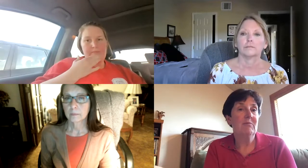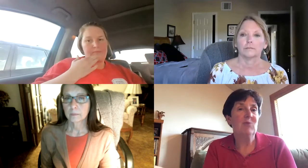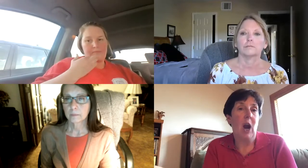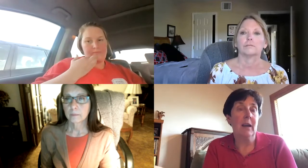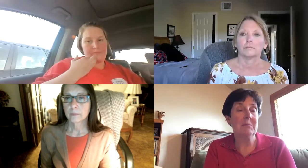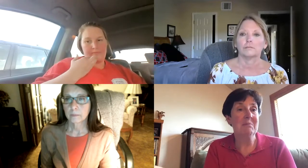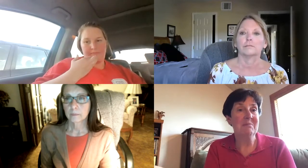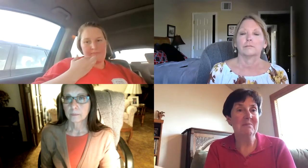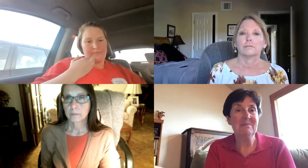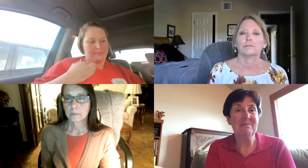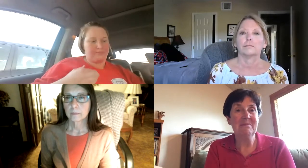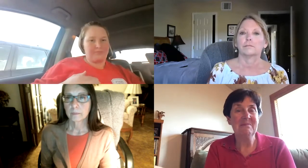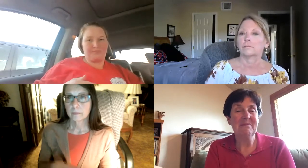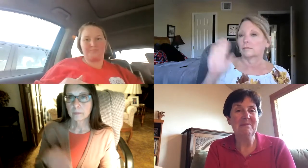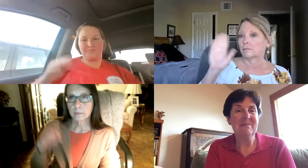Try it.